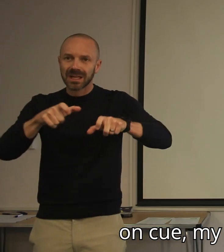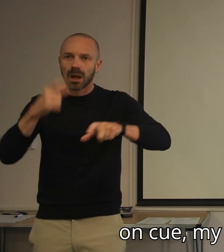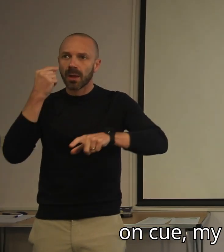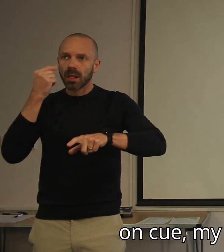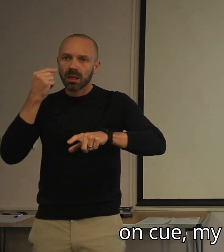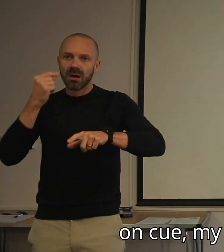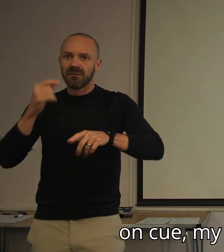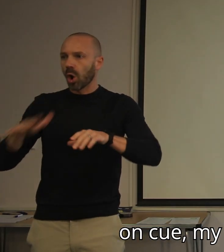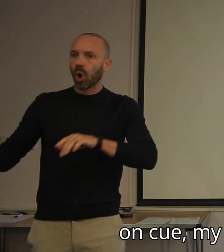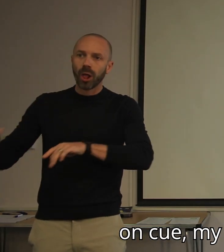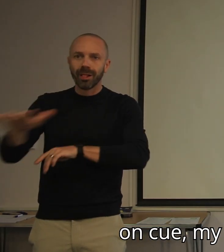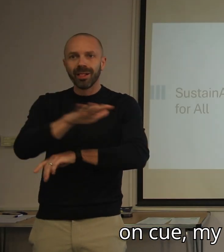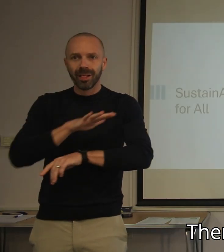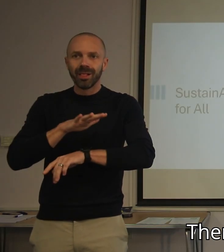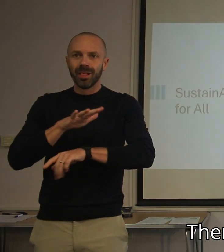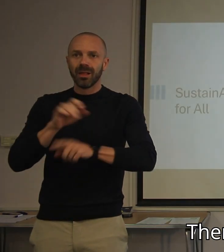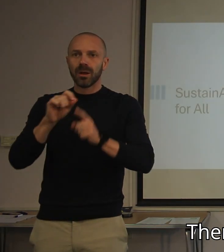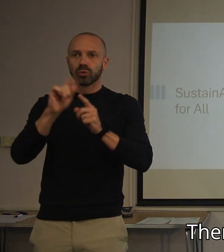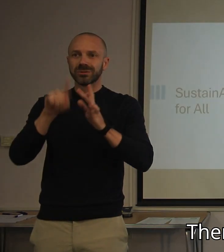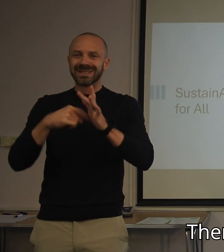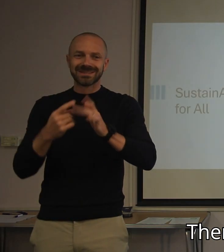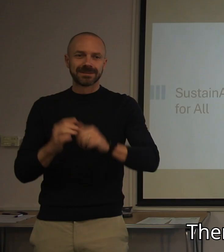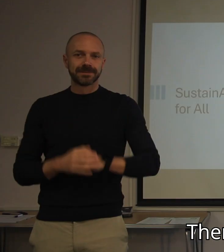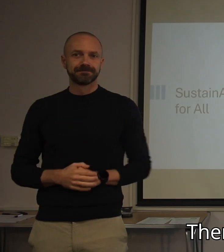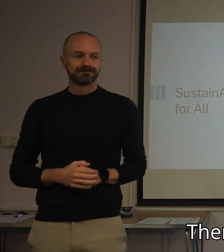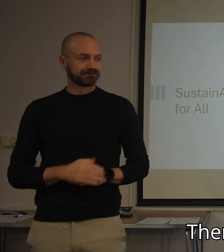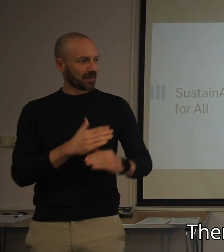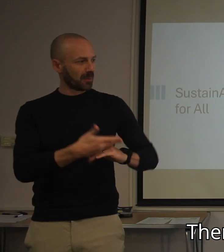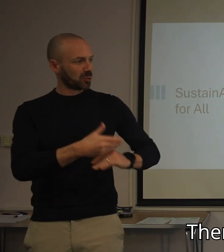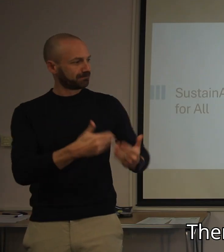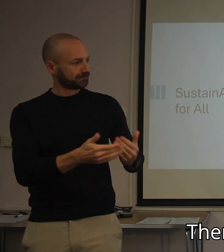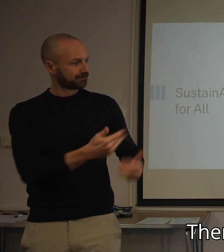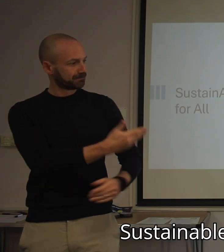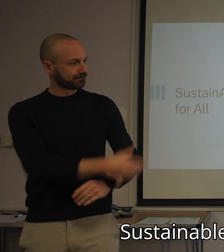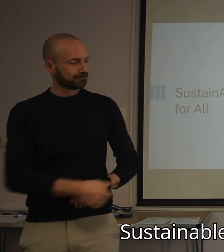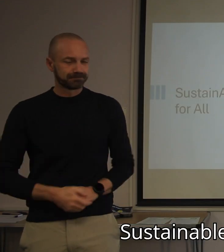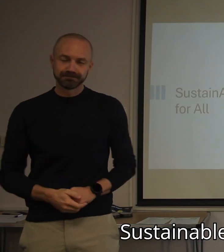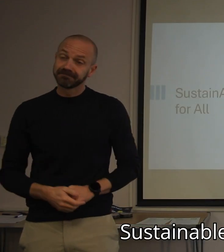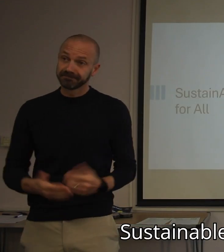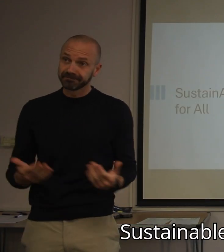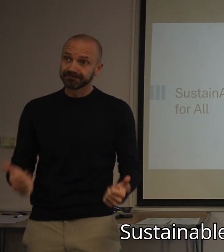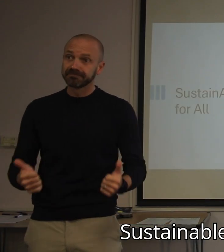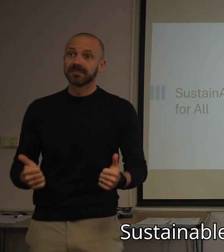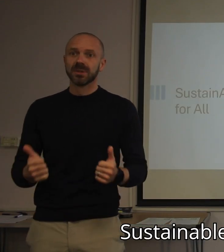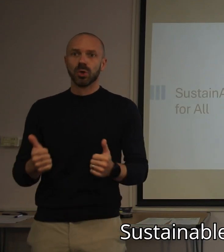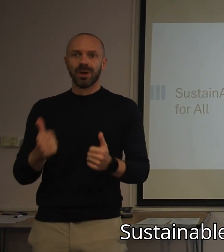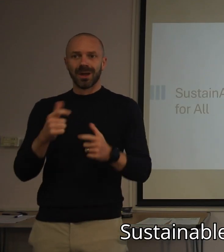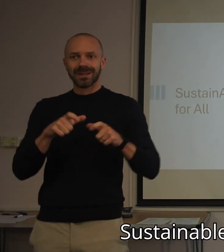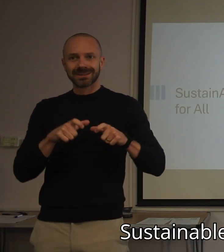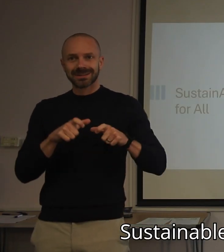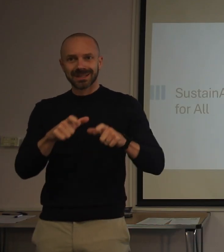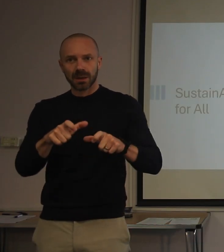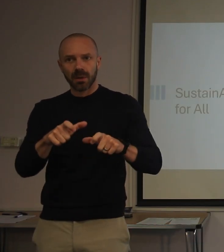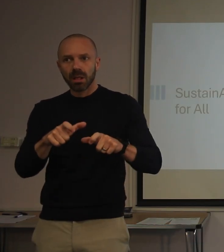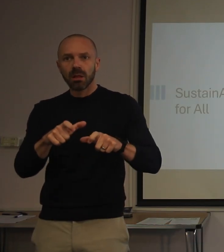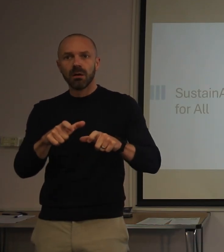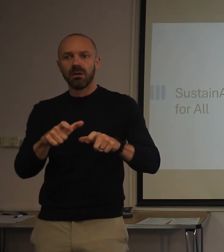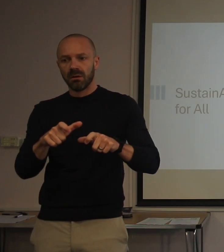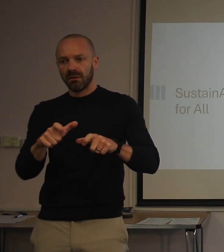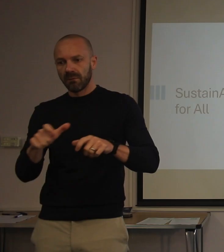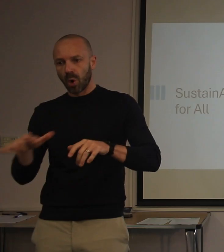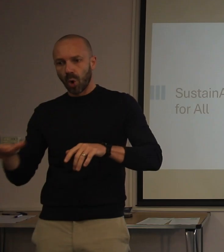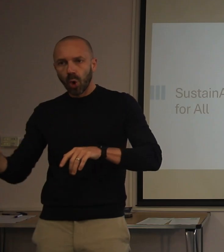on cue, my laptop switched itself off. There we are. Okay, so Sustainable for All is the name of our